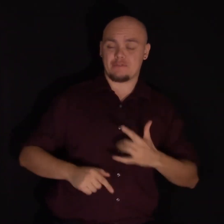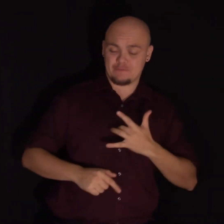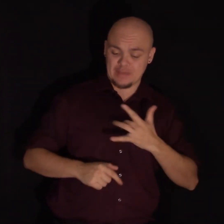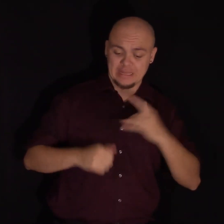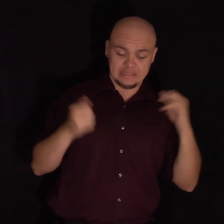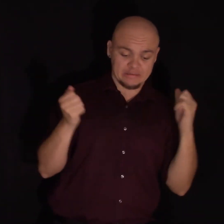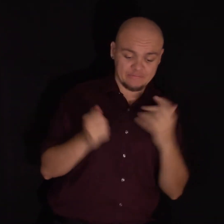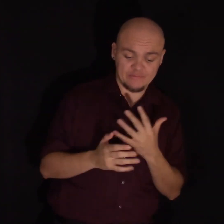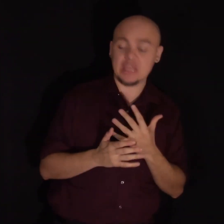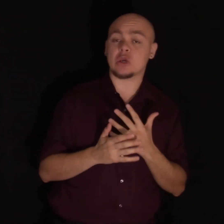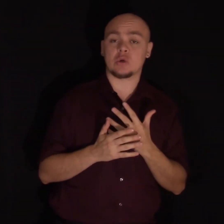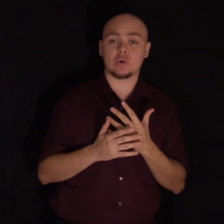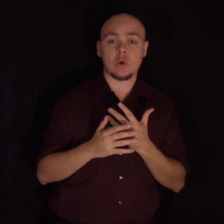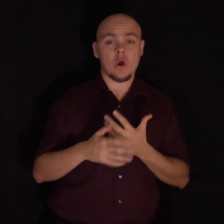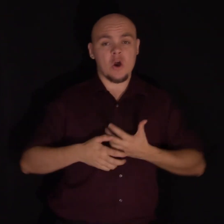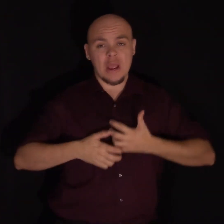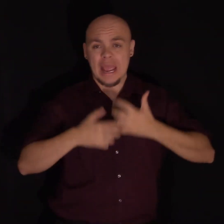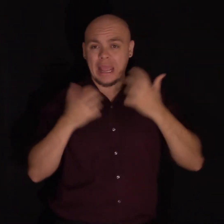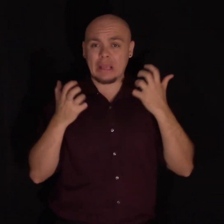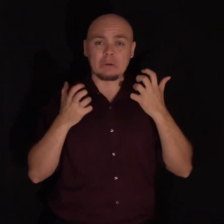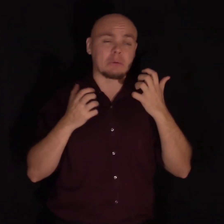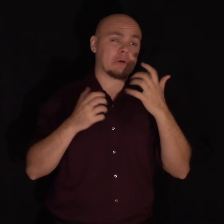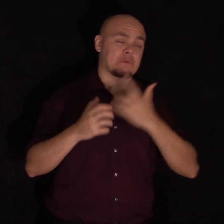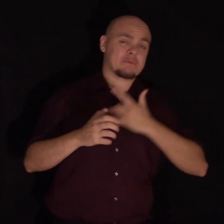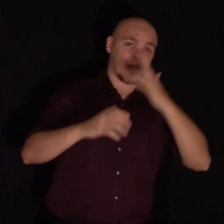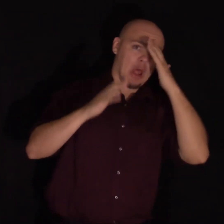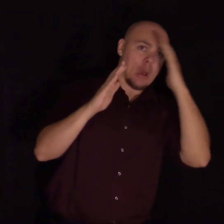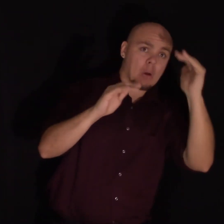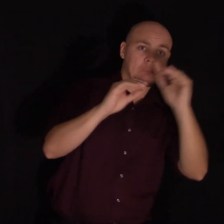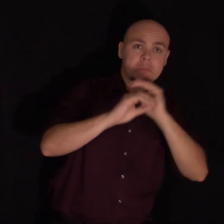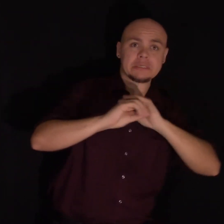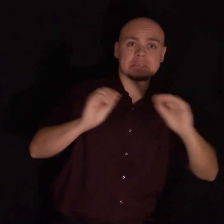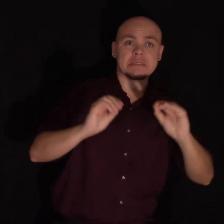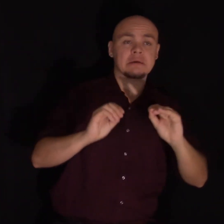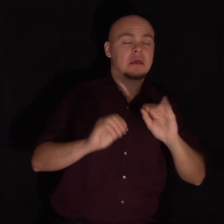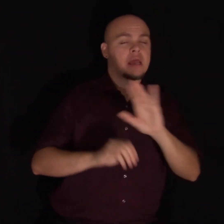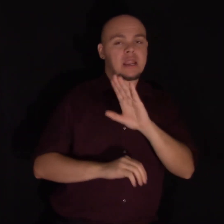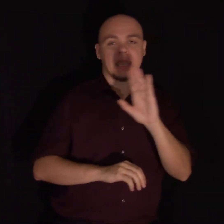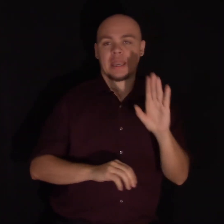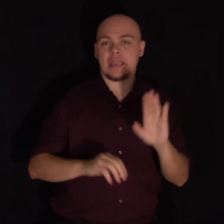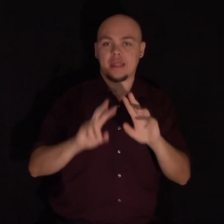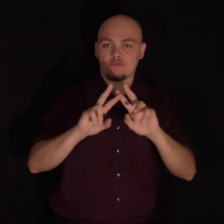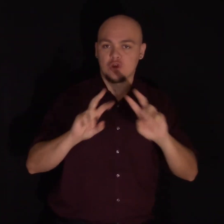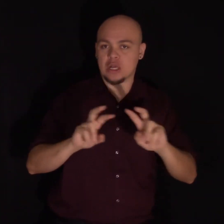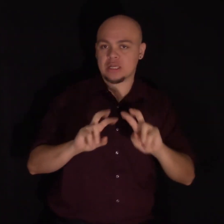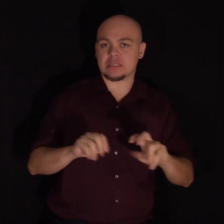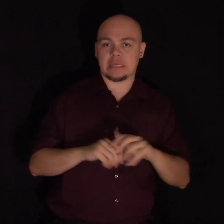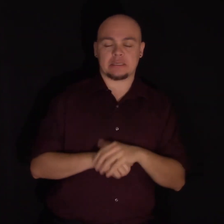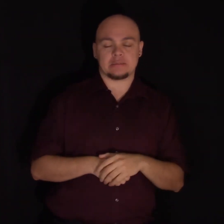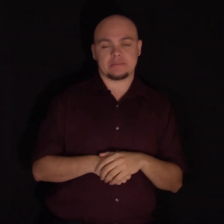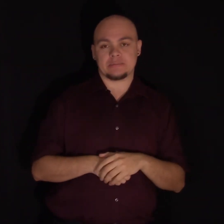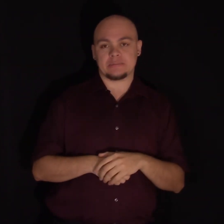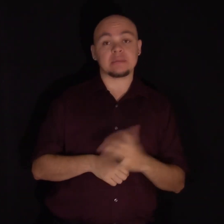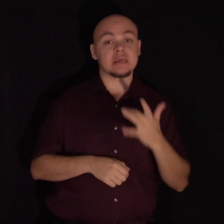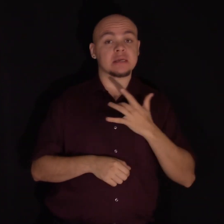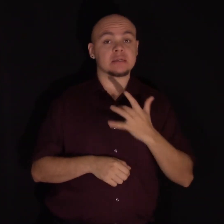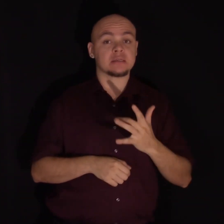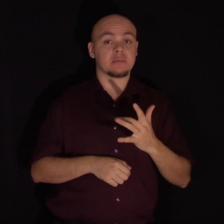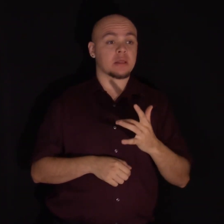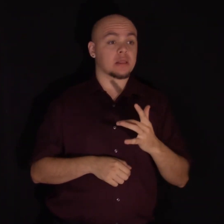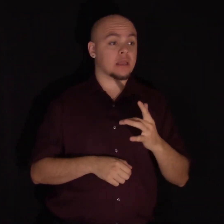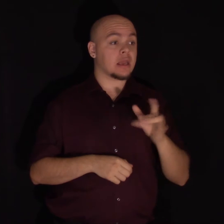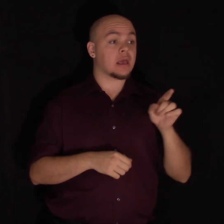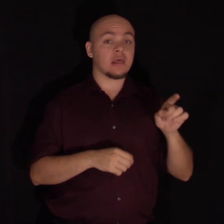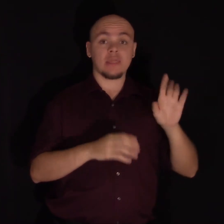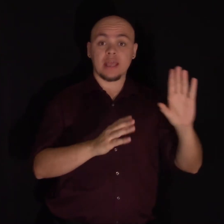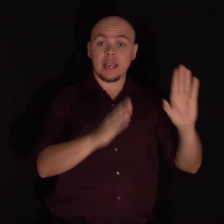fear or anger or hopelessness are never assessed or treated. Too often they get our attention only